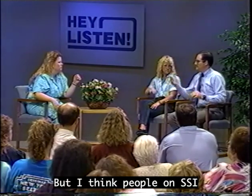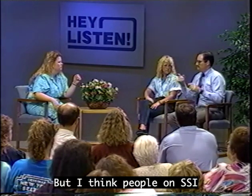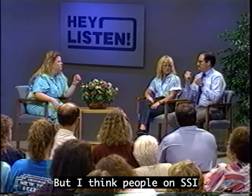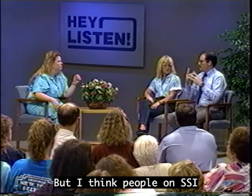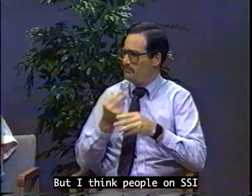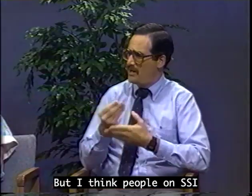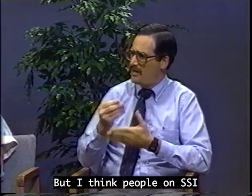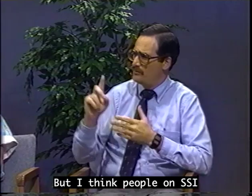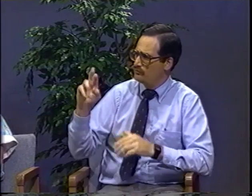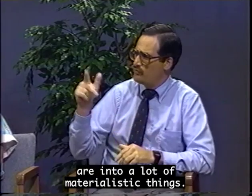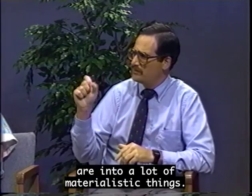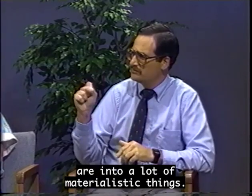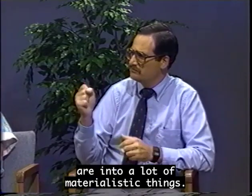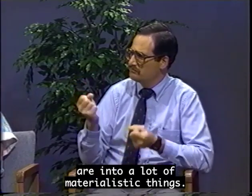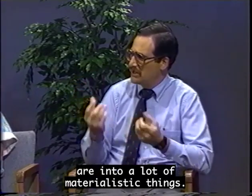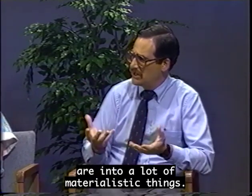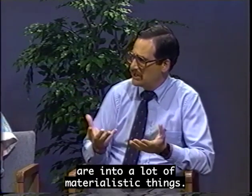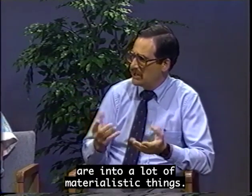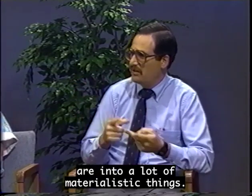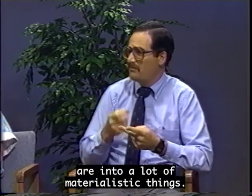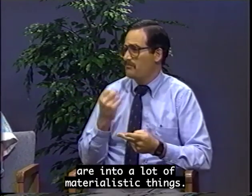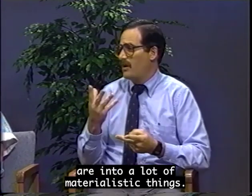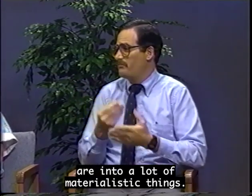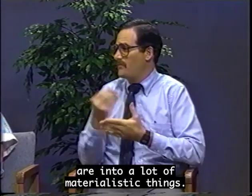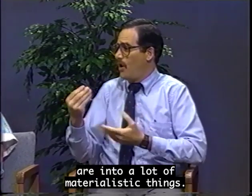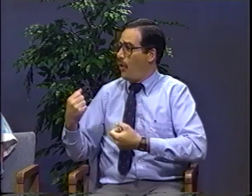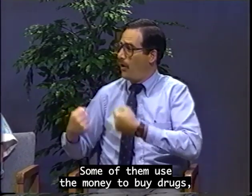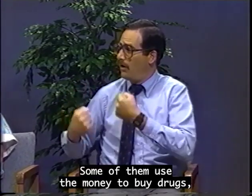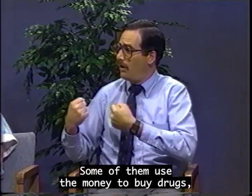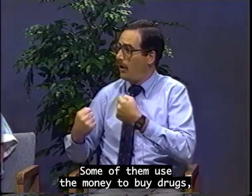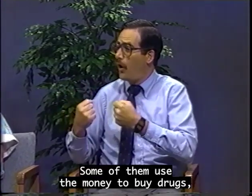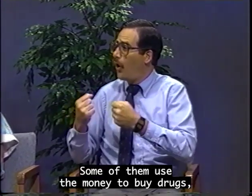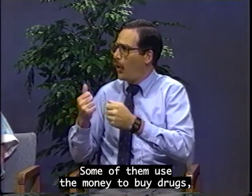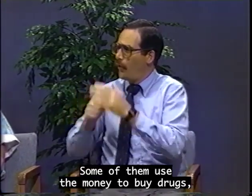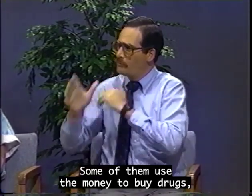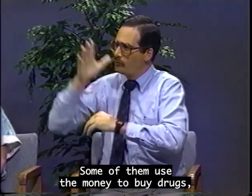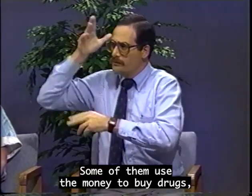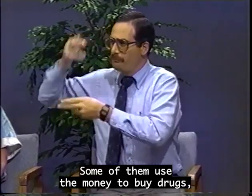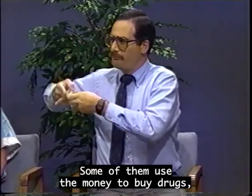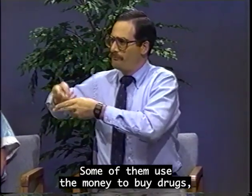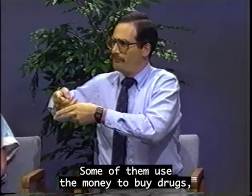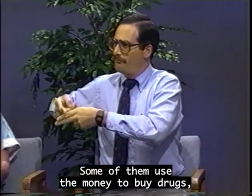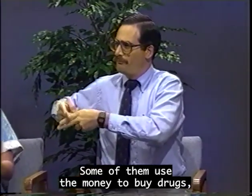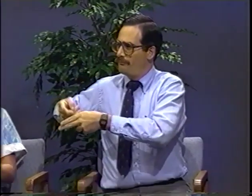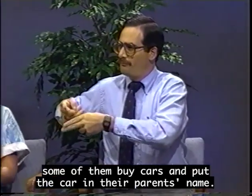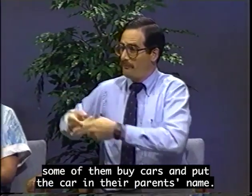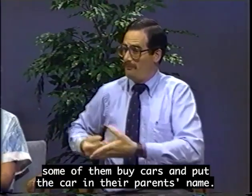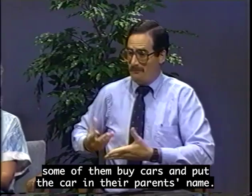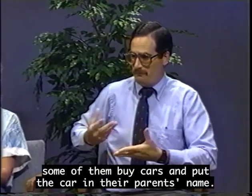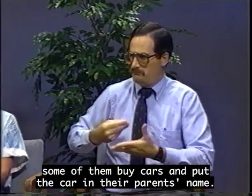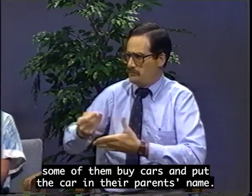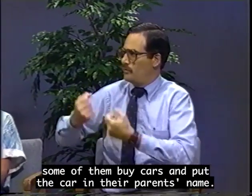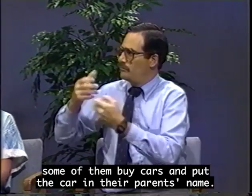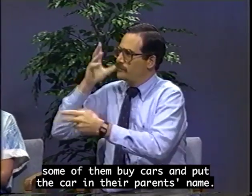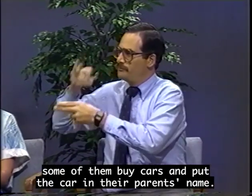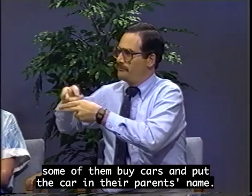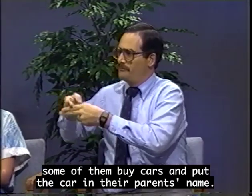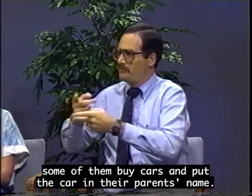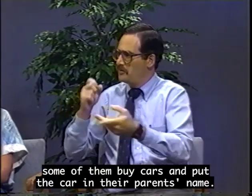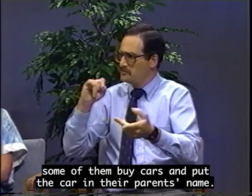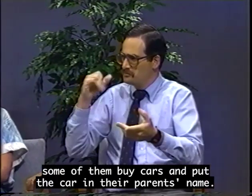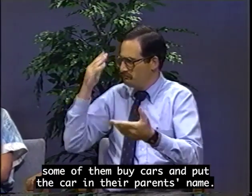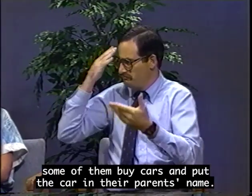think people on SSI are into a lot of materialistic things. Some of them use the money to buy drugs. Some of them buy cars and